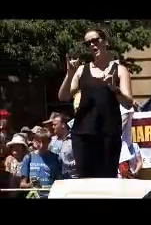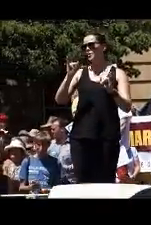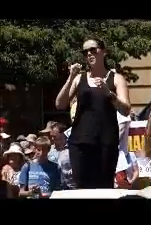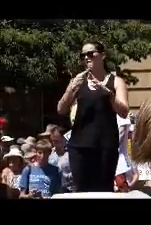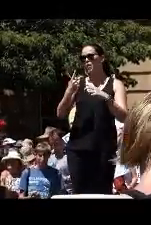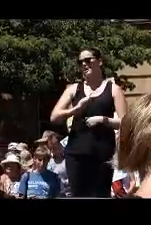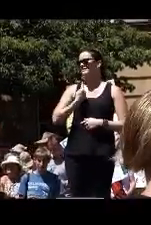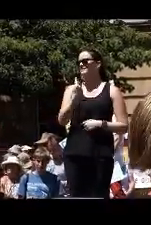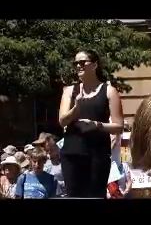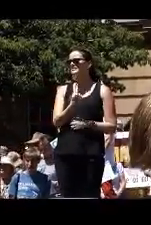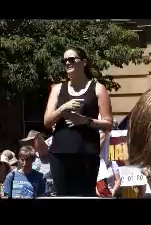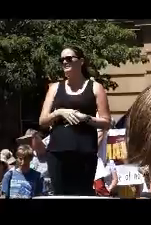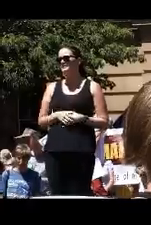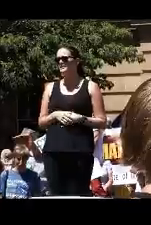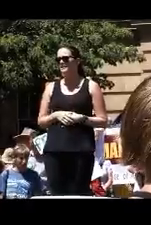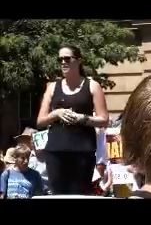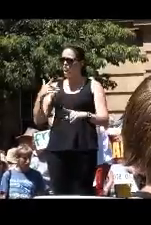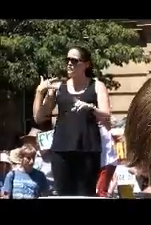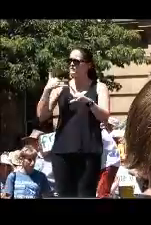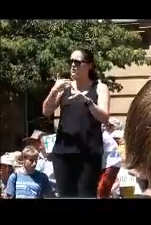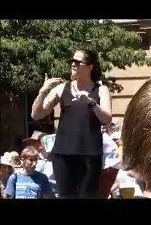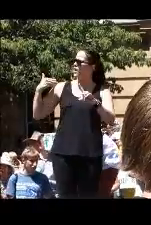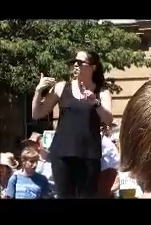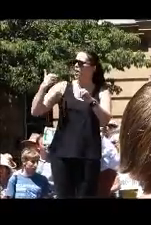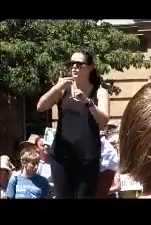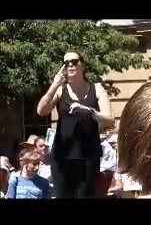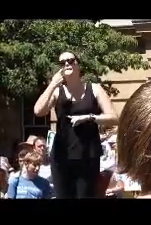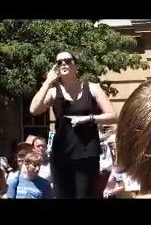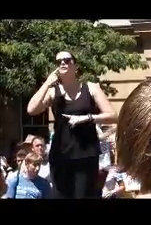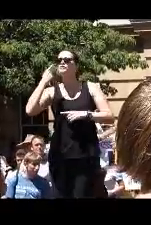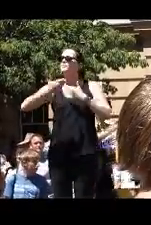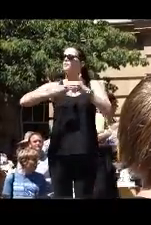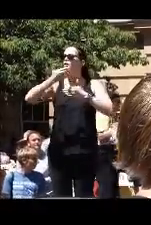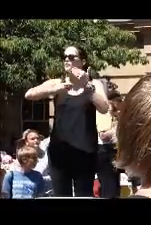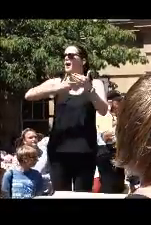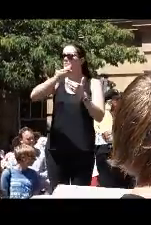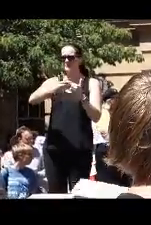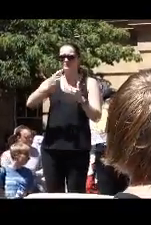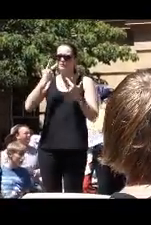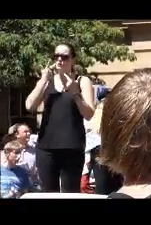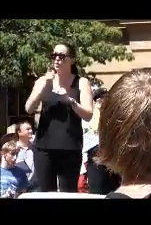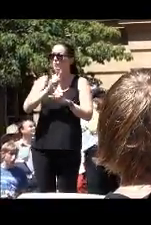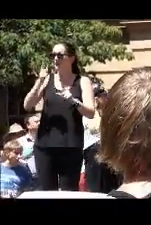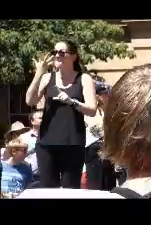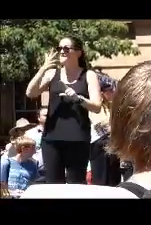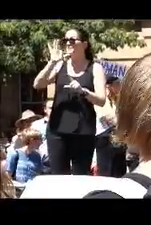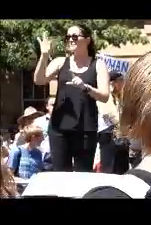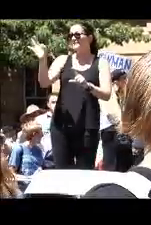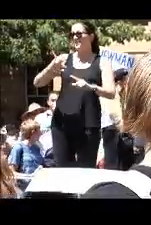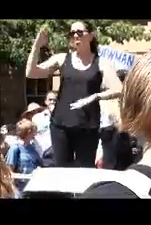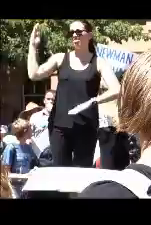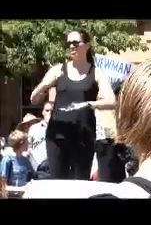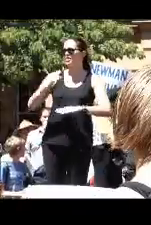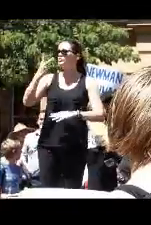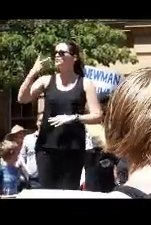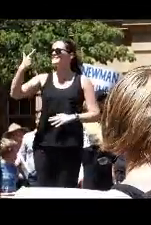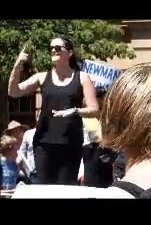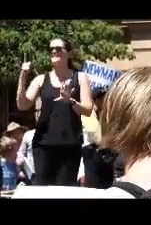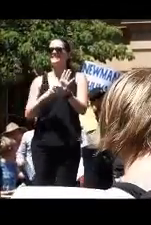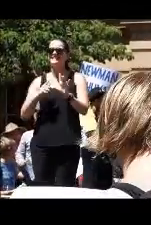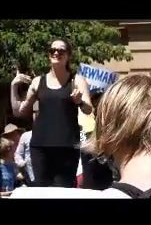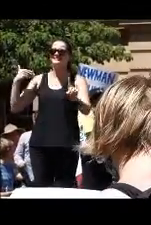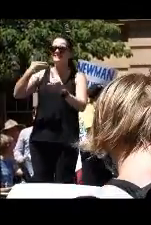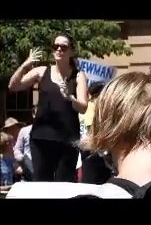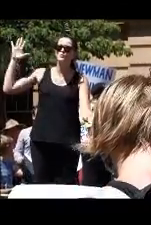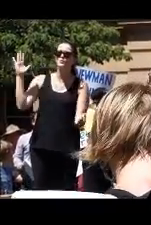us. The results of the long-term monitoring program show that we've lost 50% coral cover in the last 27 years